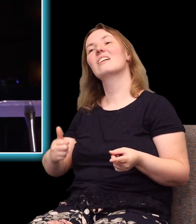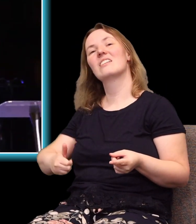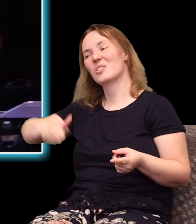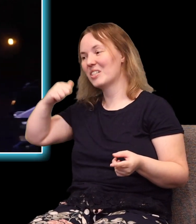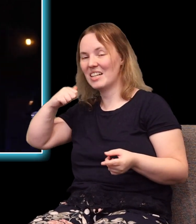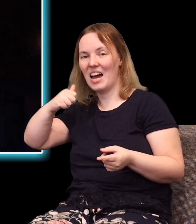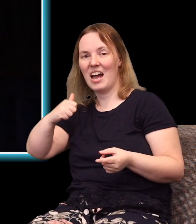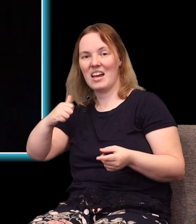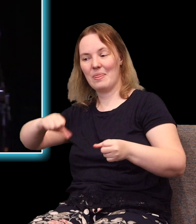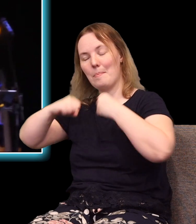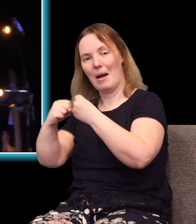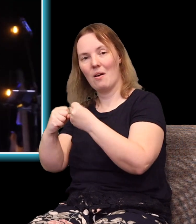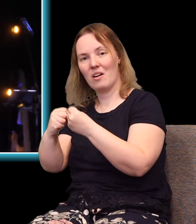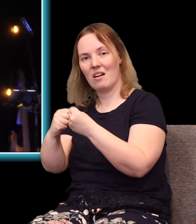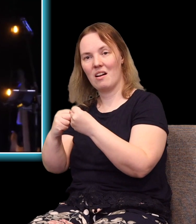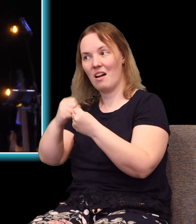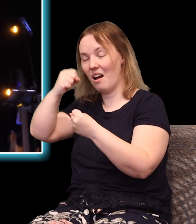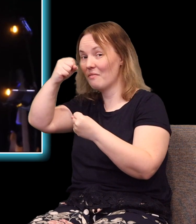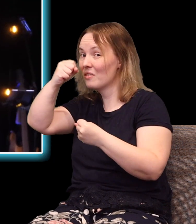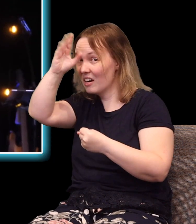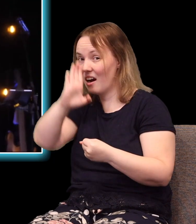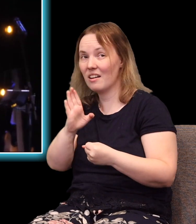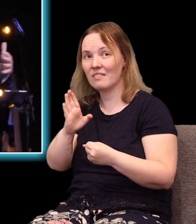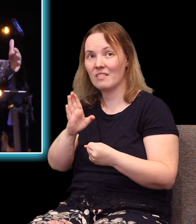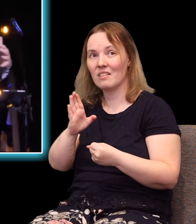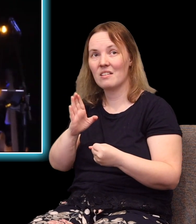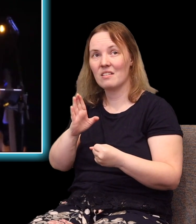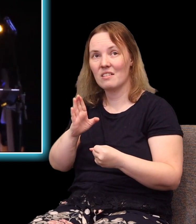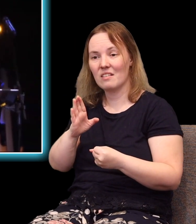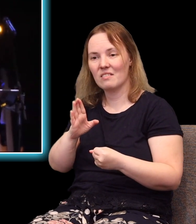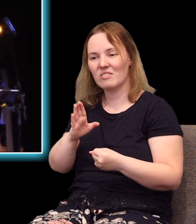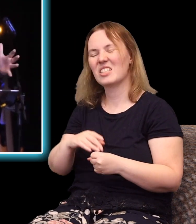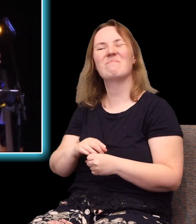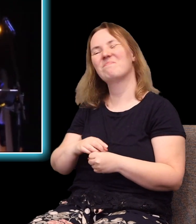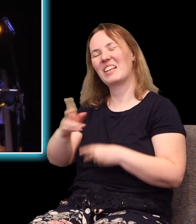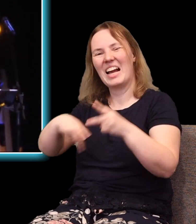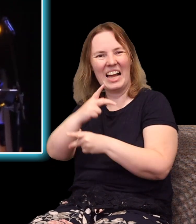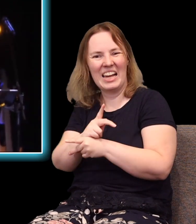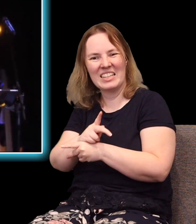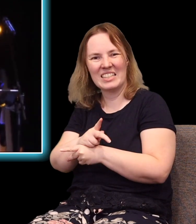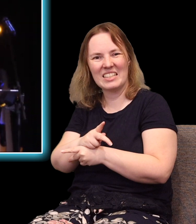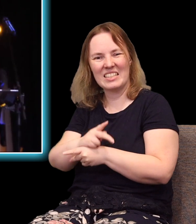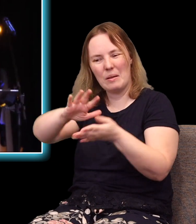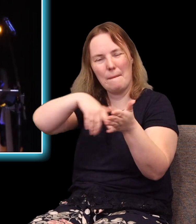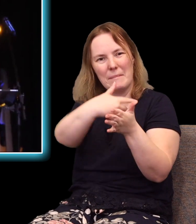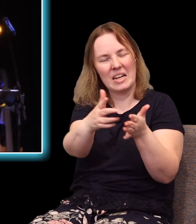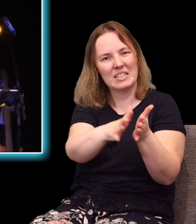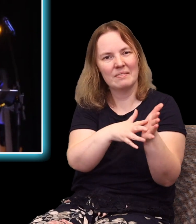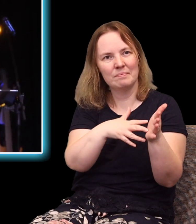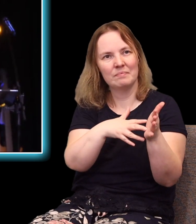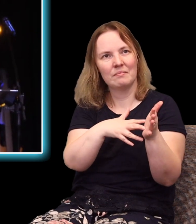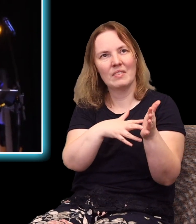just kind of come to mind if I'm articulating this right. You have a form. What is form? Form is paint. Form is lifestyle. Form is the